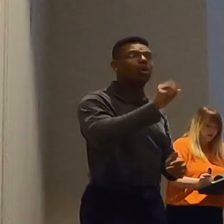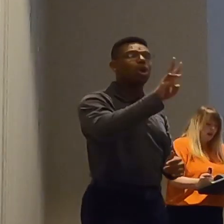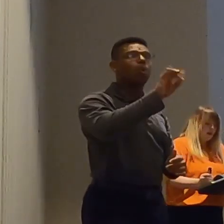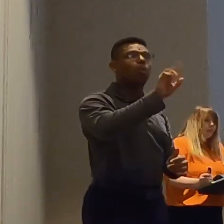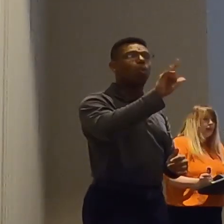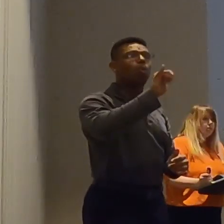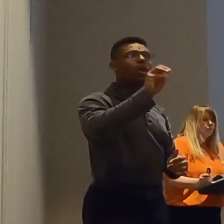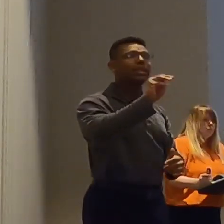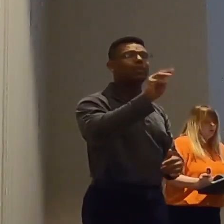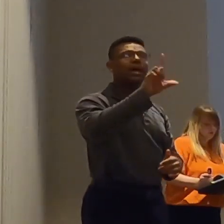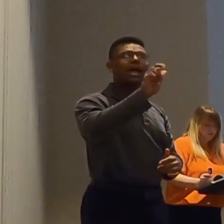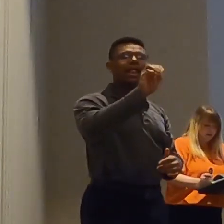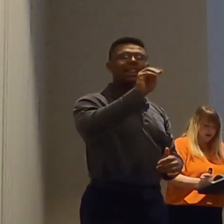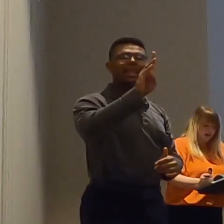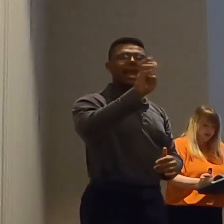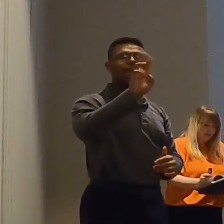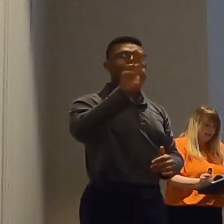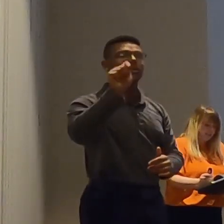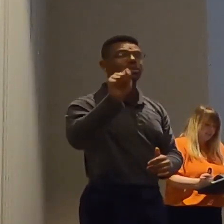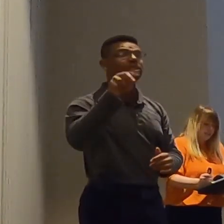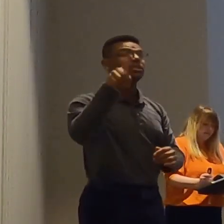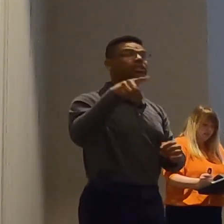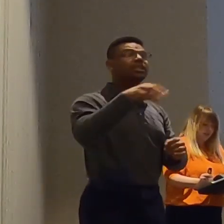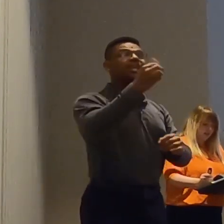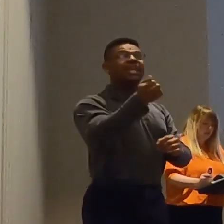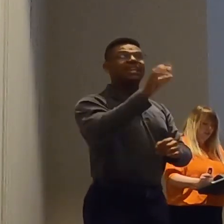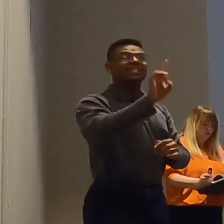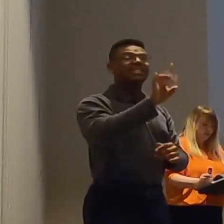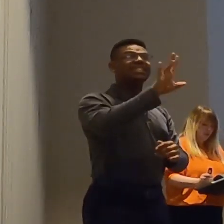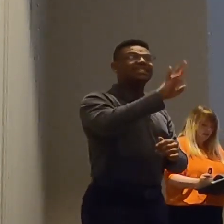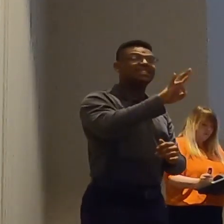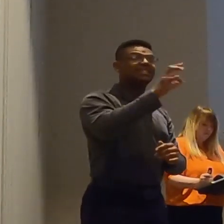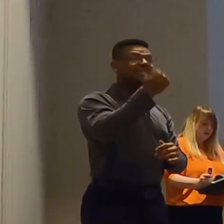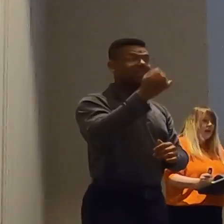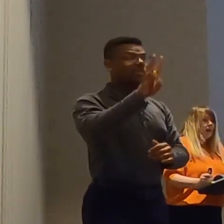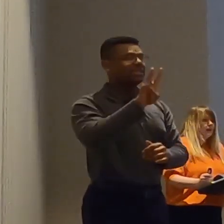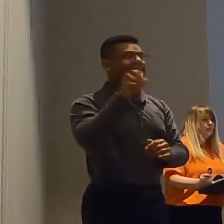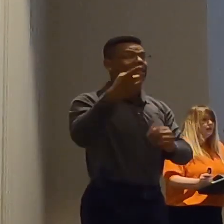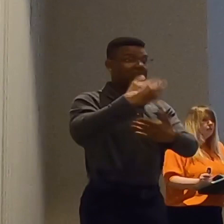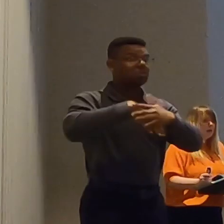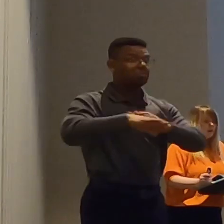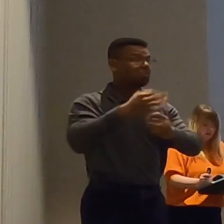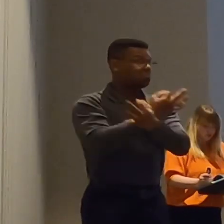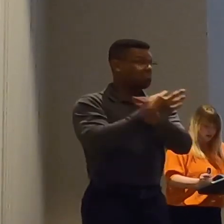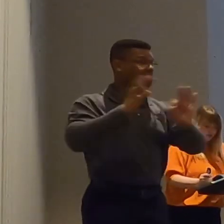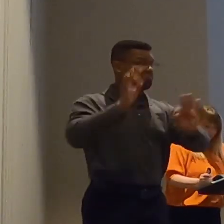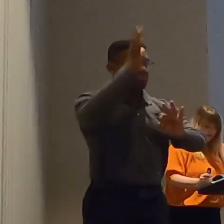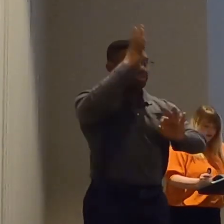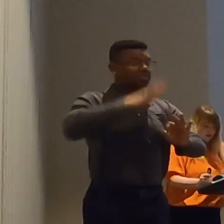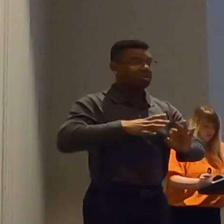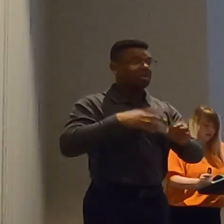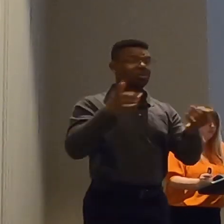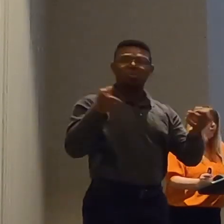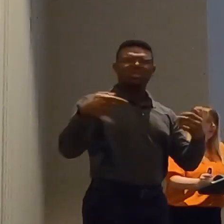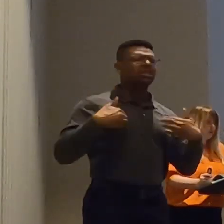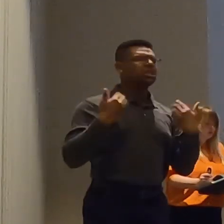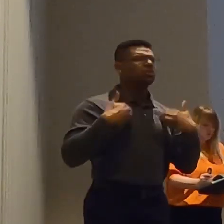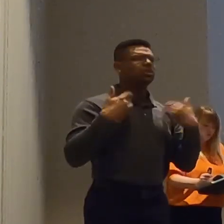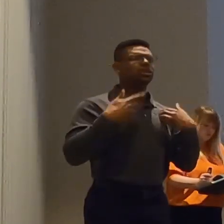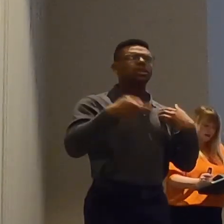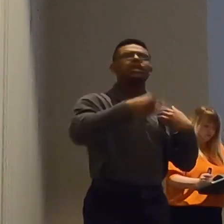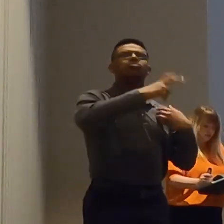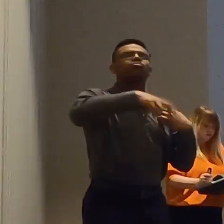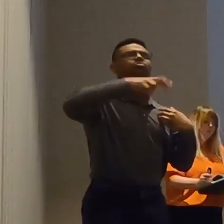Lambert. Lambert was born a free man in 1817 in New Jersey. And as a young man, he traveled with his